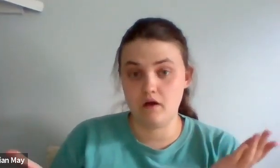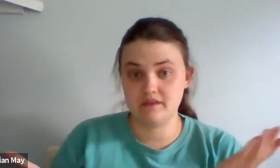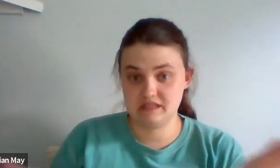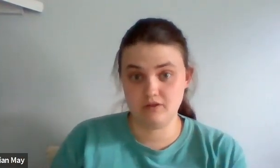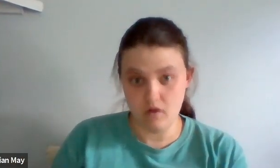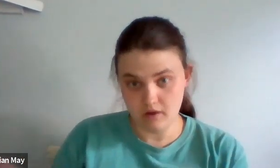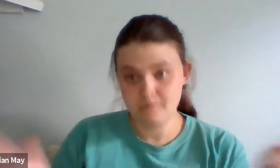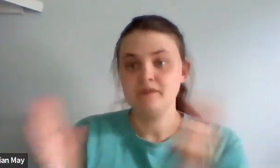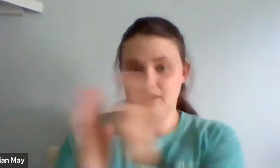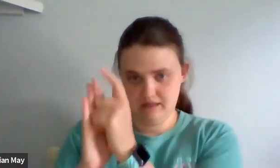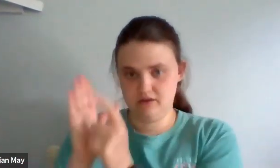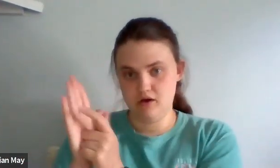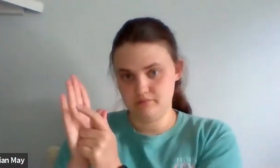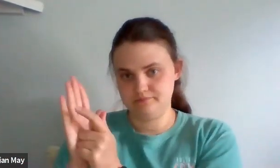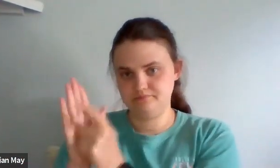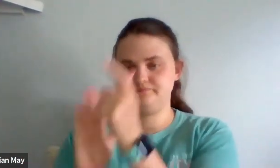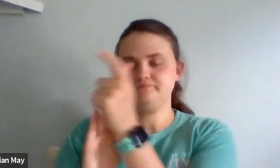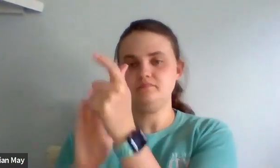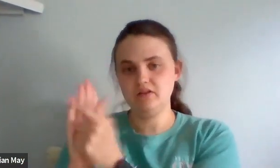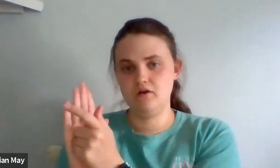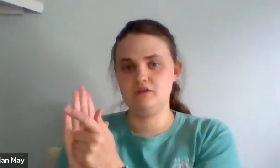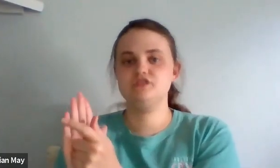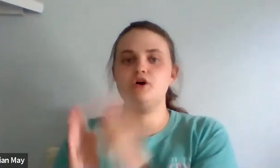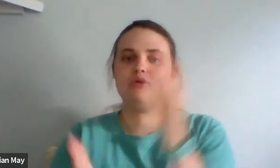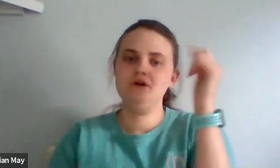This is the law, is law. So,